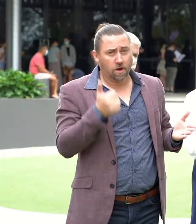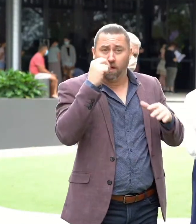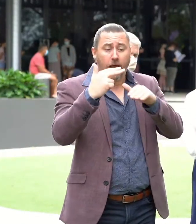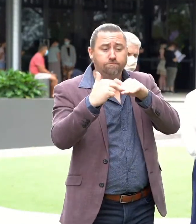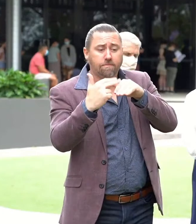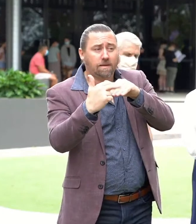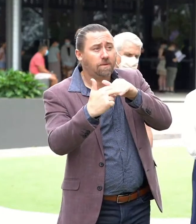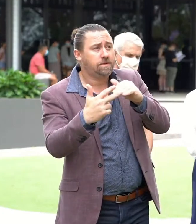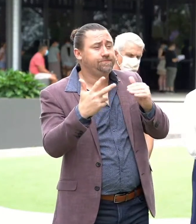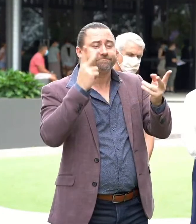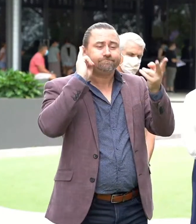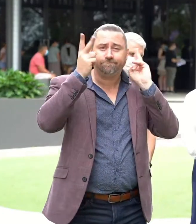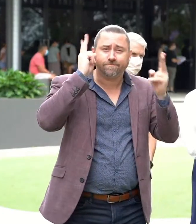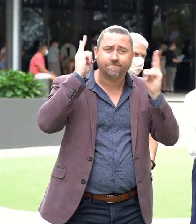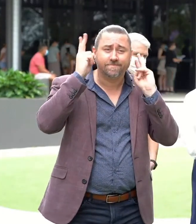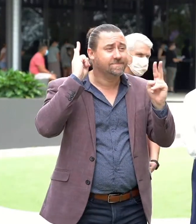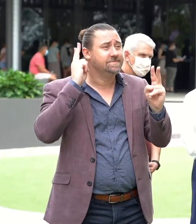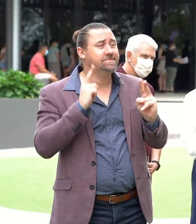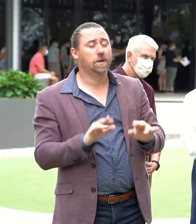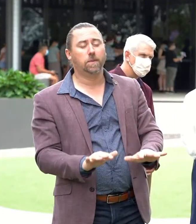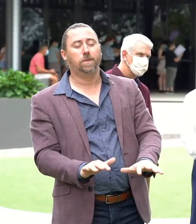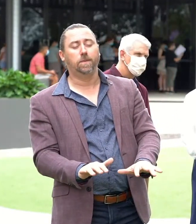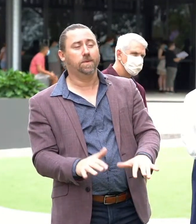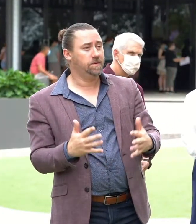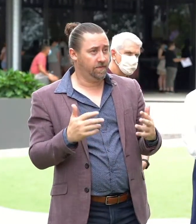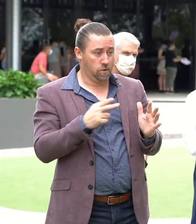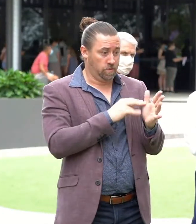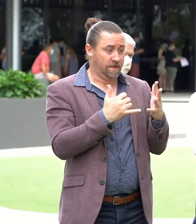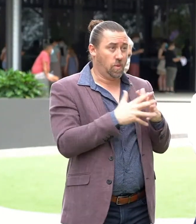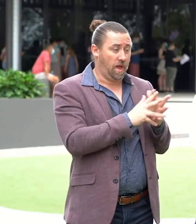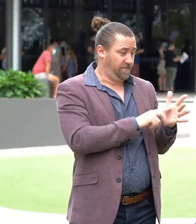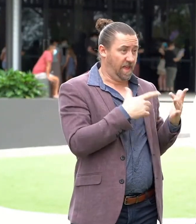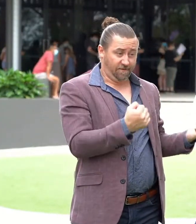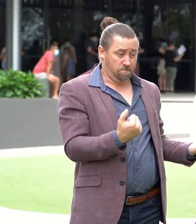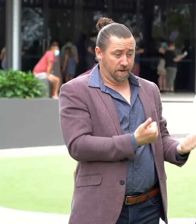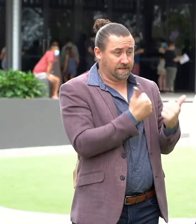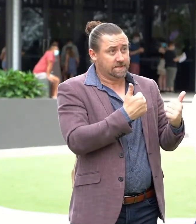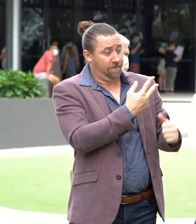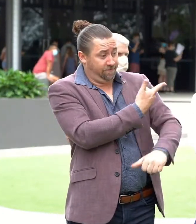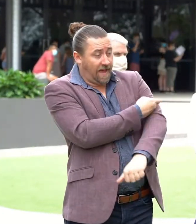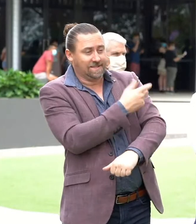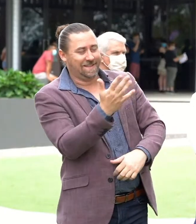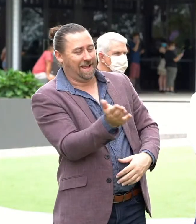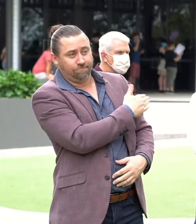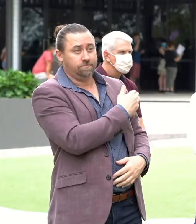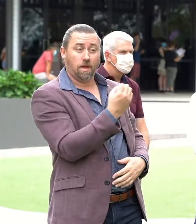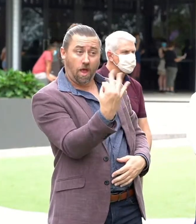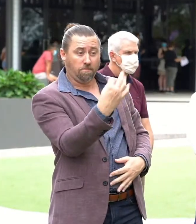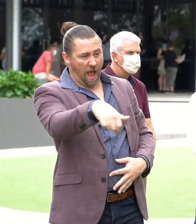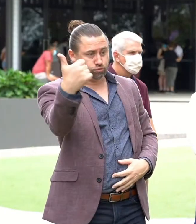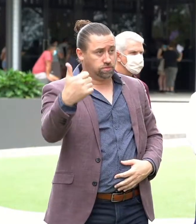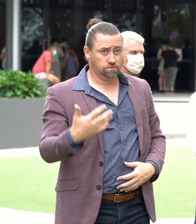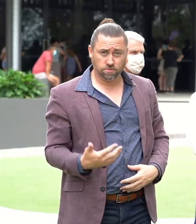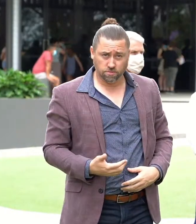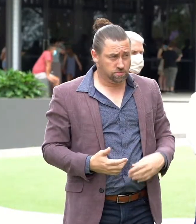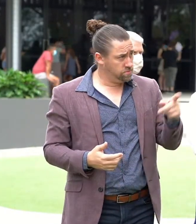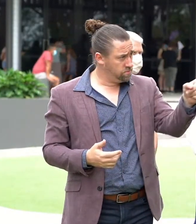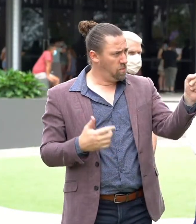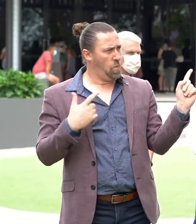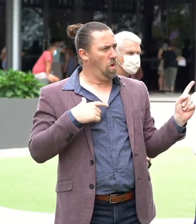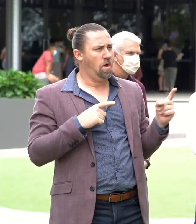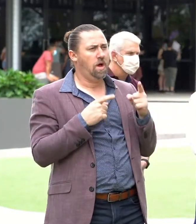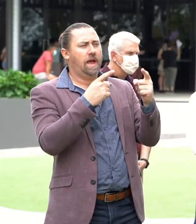salons, hairdressers that have done exactly that in New South Wales and Victoria. Is there a reason that we're making that the responsibility of